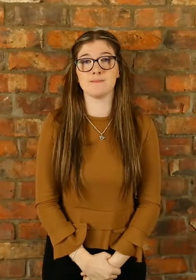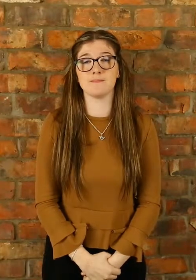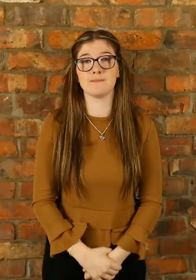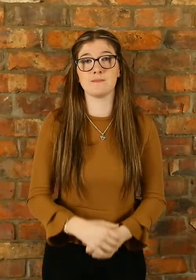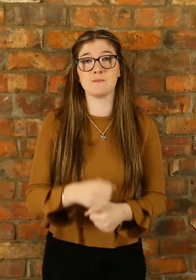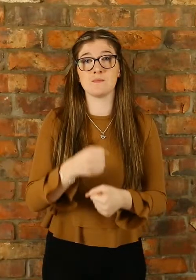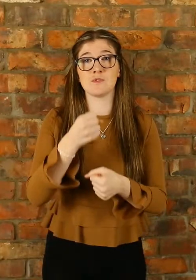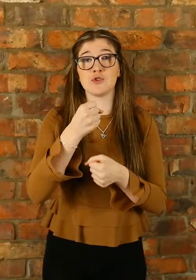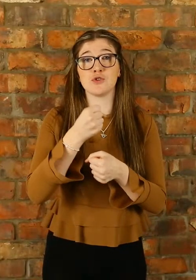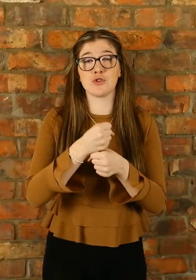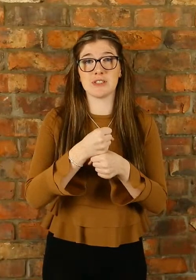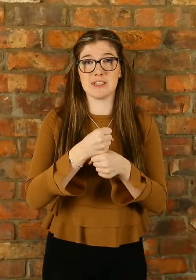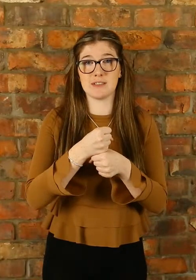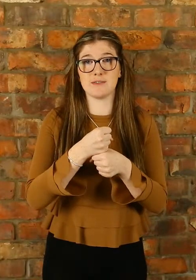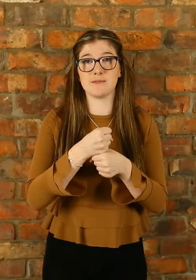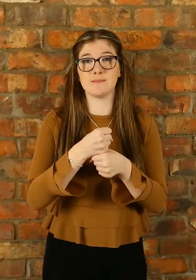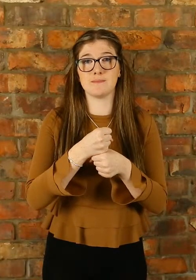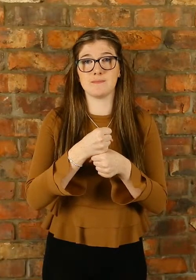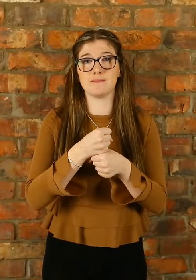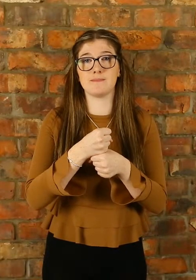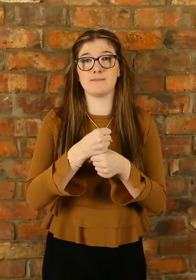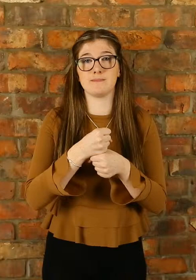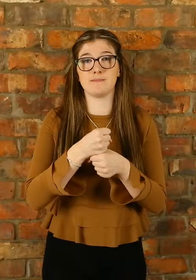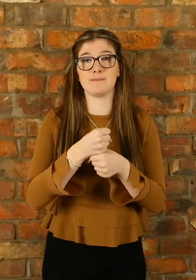So again, G.